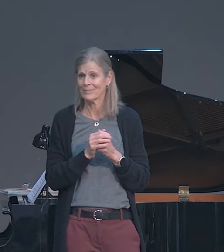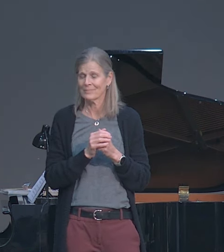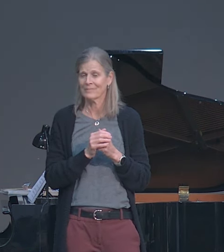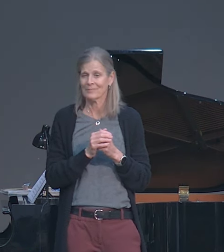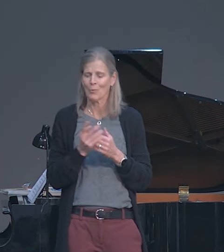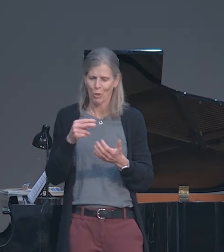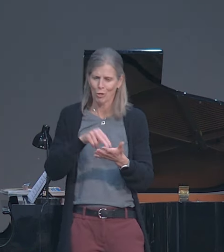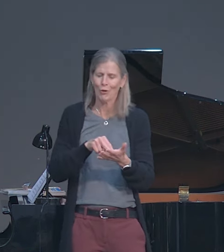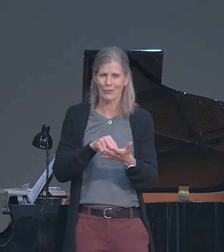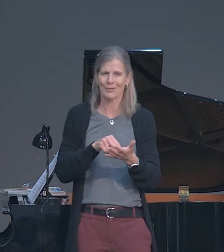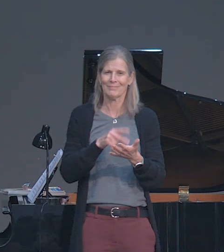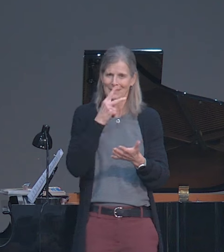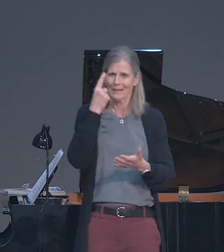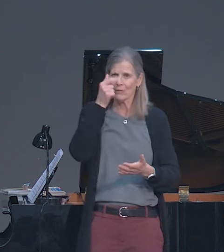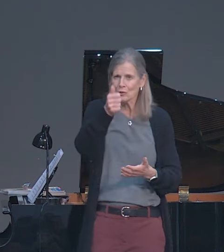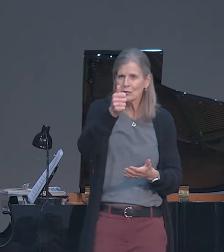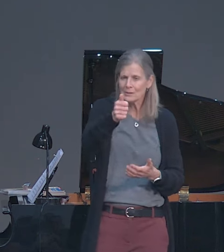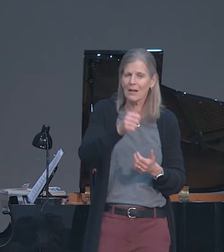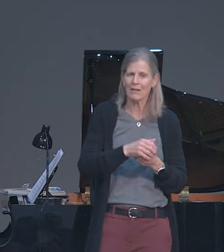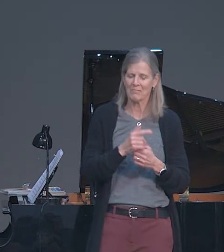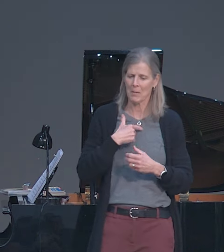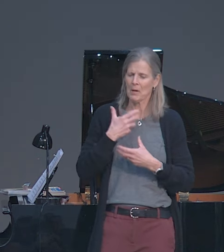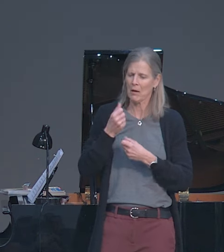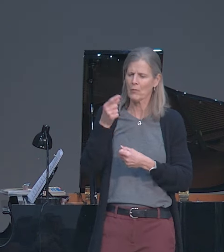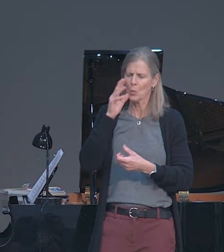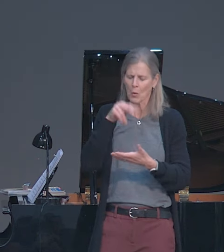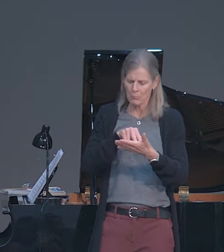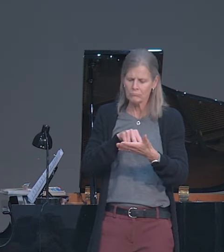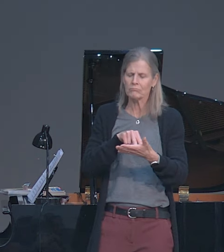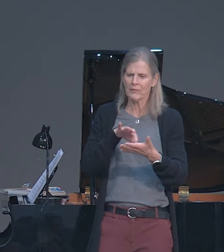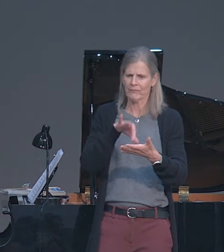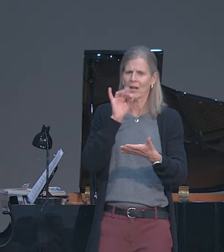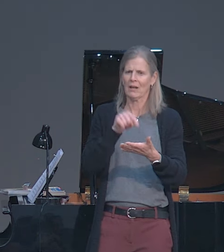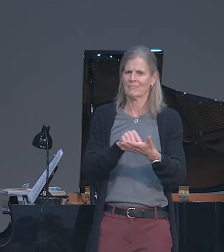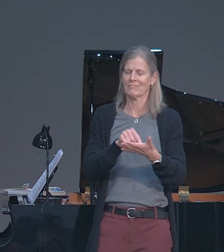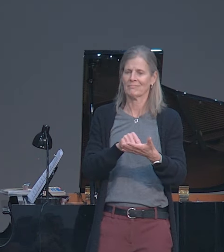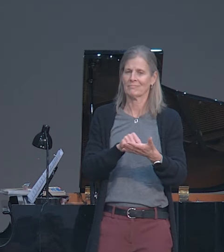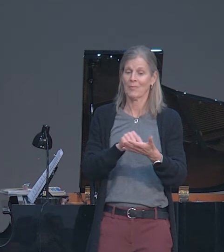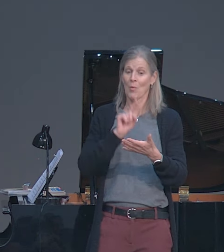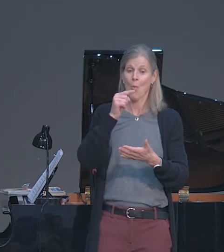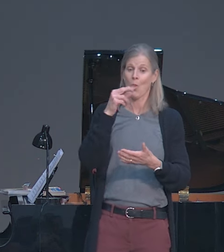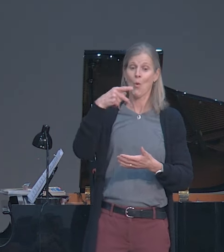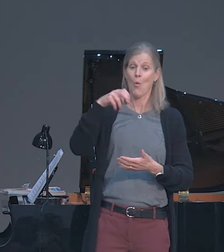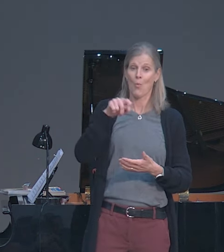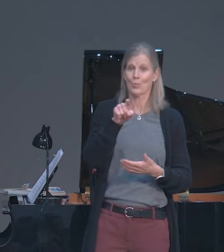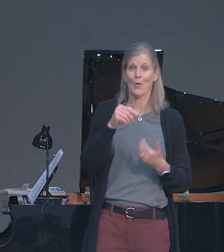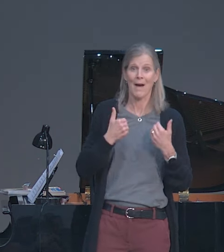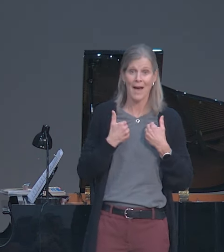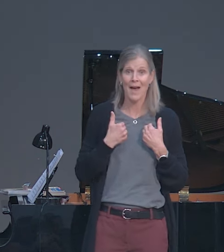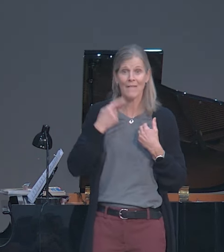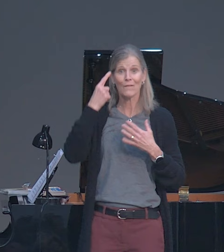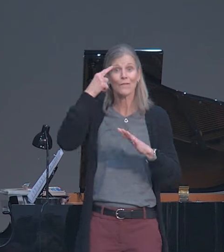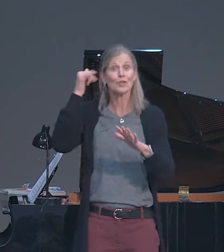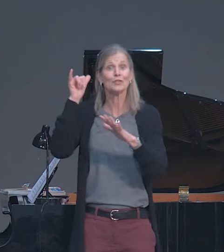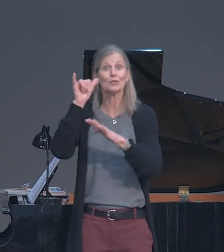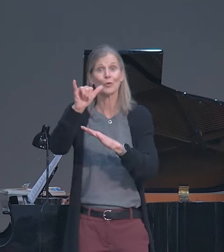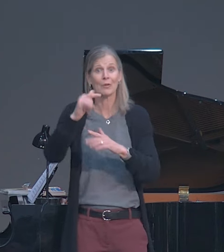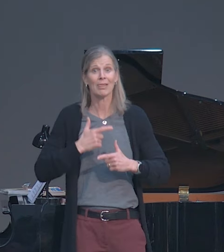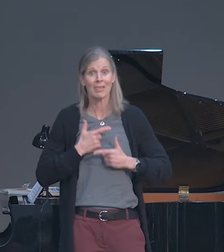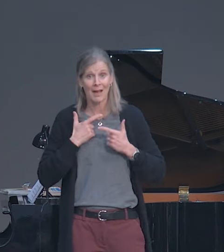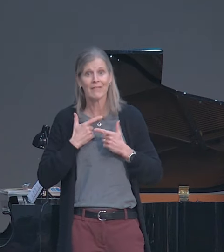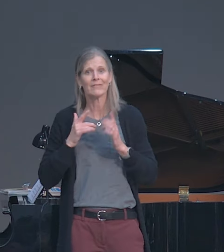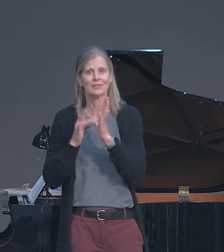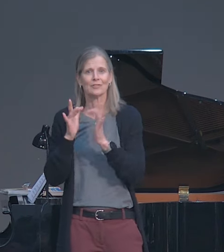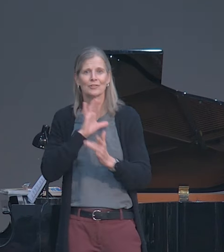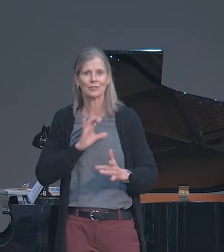See for yourself. And I'm confident that you're going to discover that the only hope that you have for eternity is Jesus